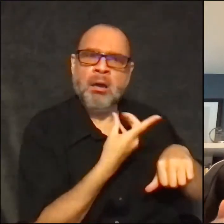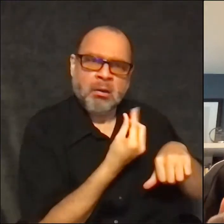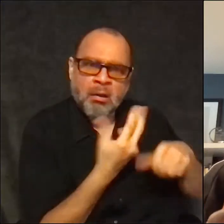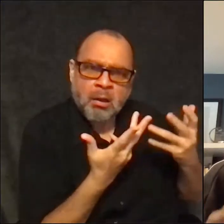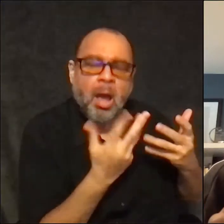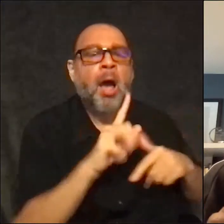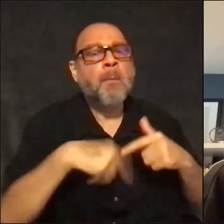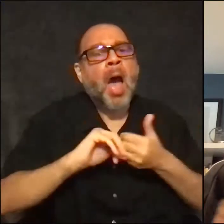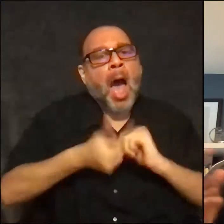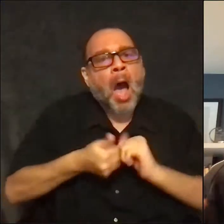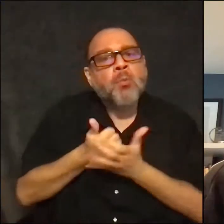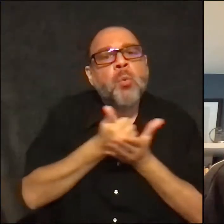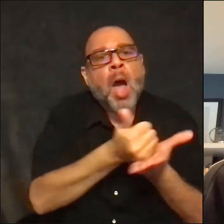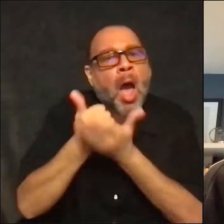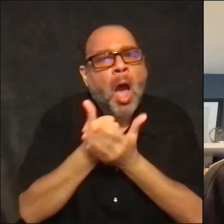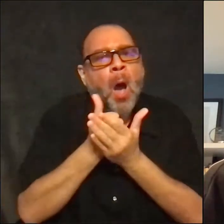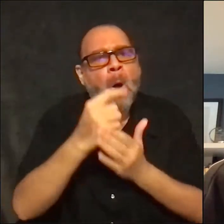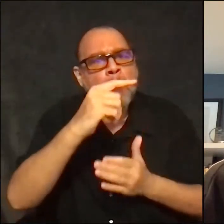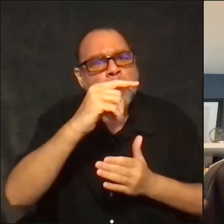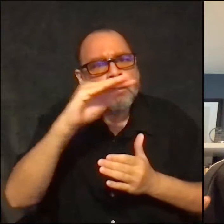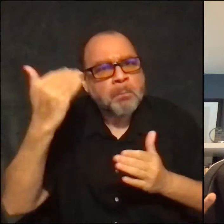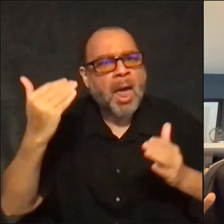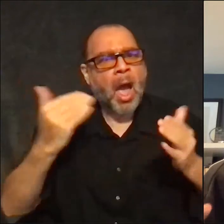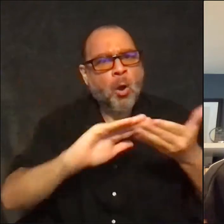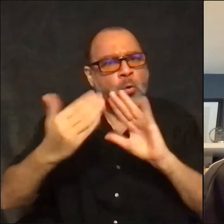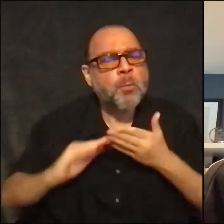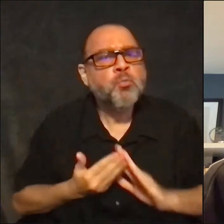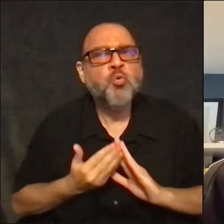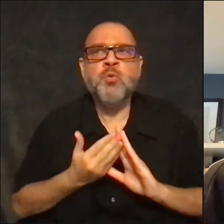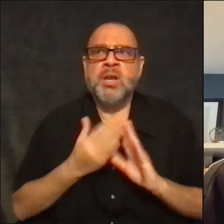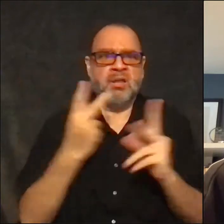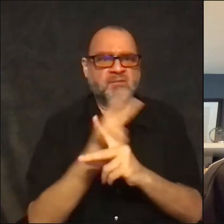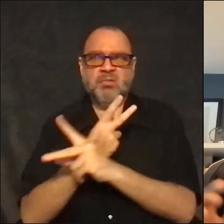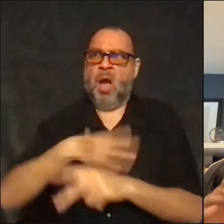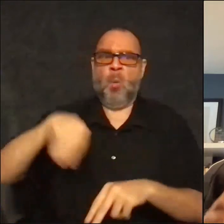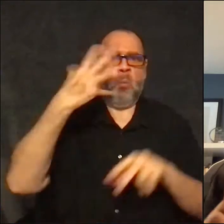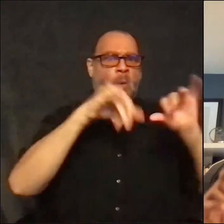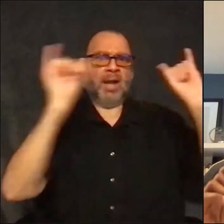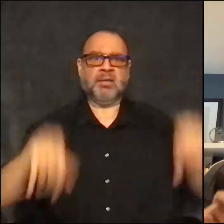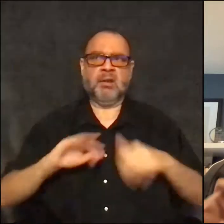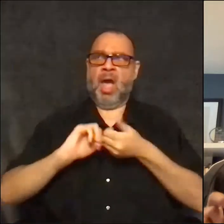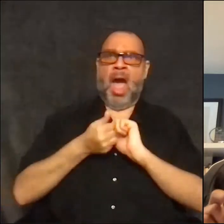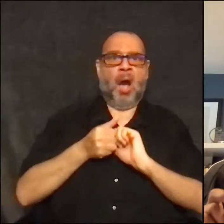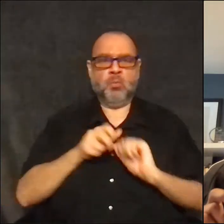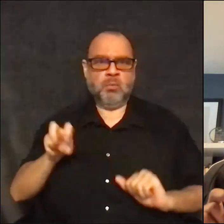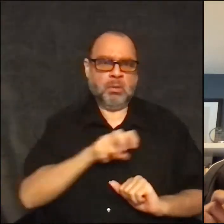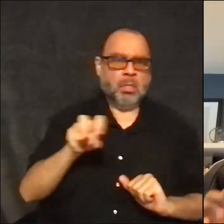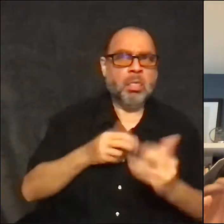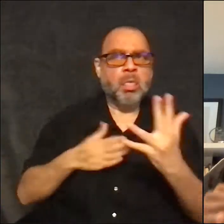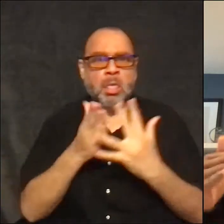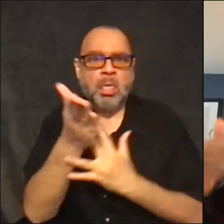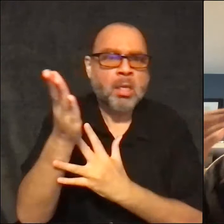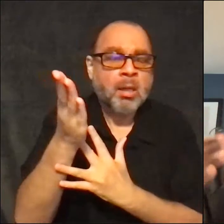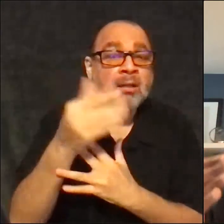in the South and then going off to a predominantly white college and having to learn the hard way how